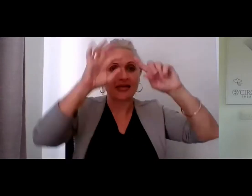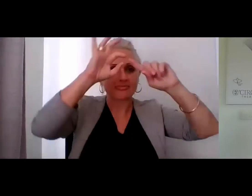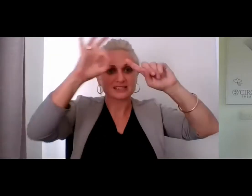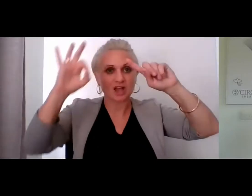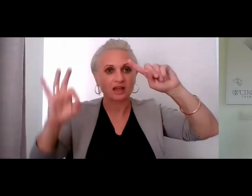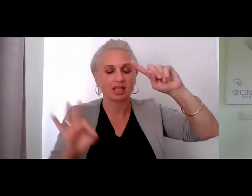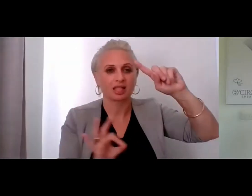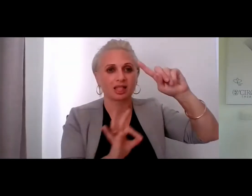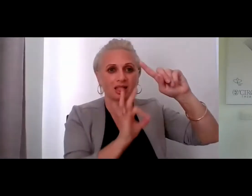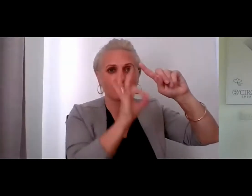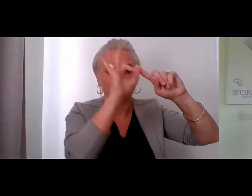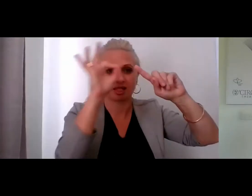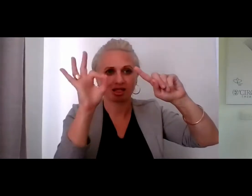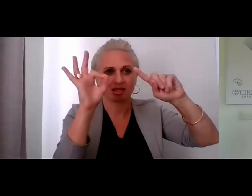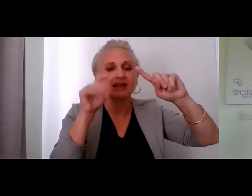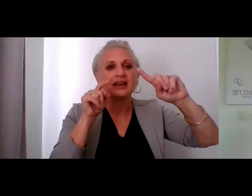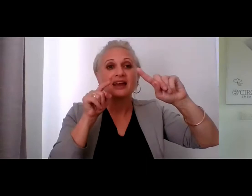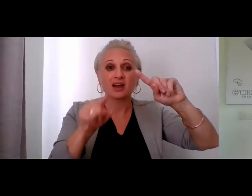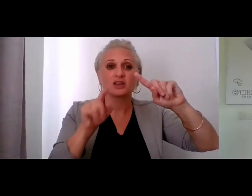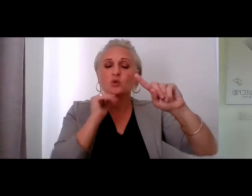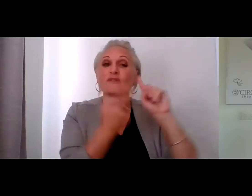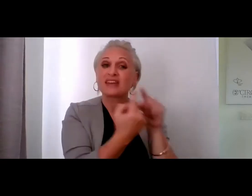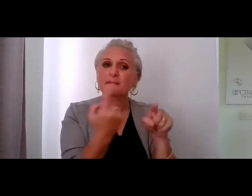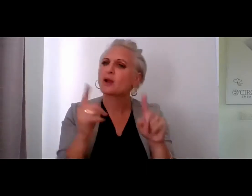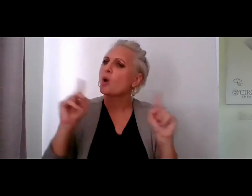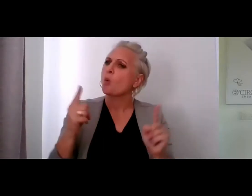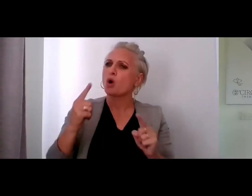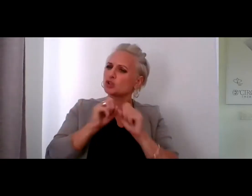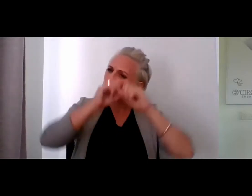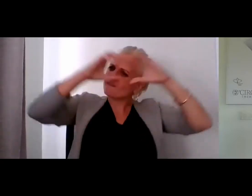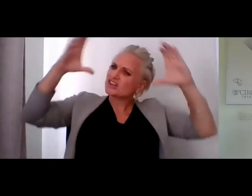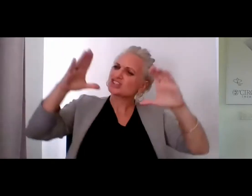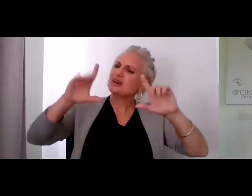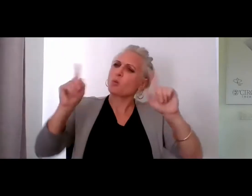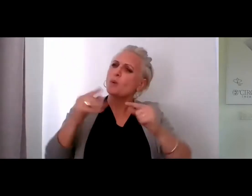describe the status quo and identify issues and problems.